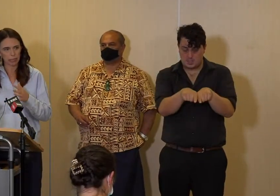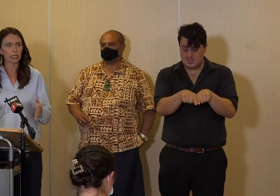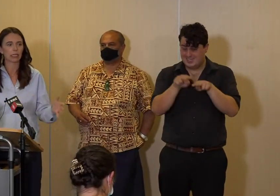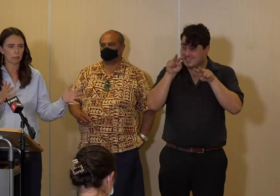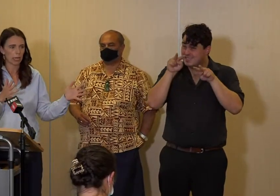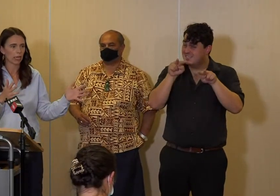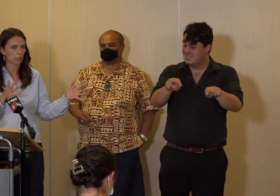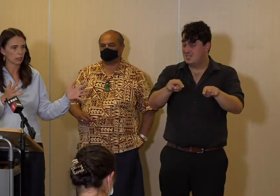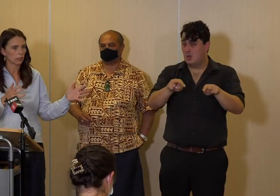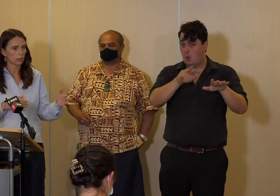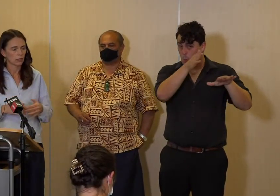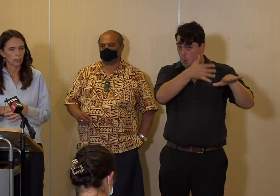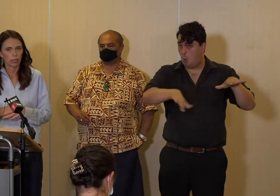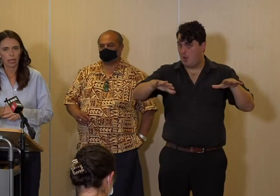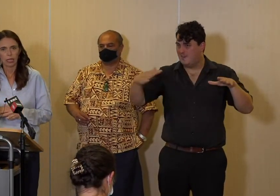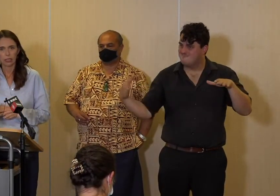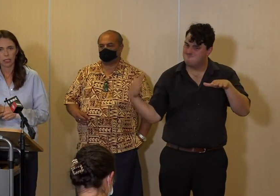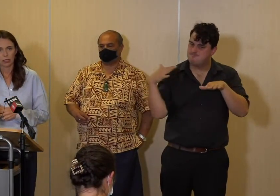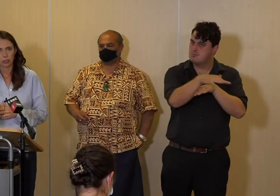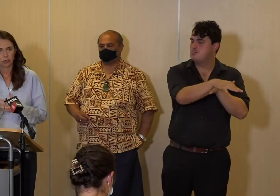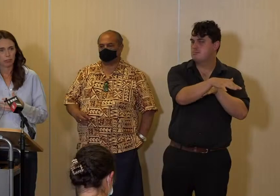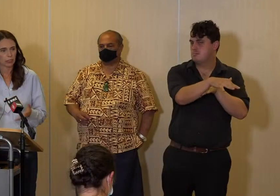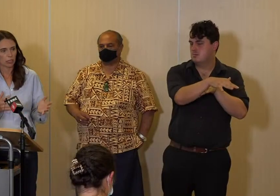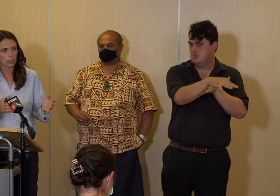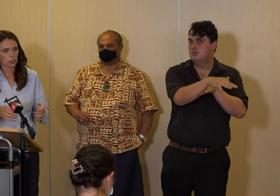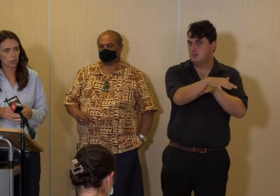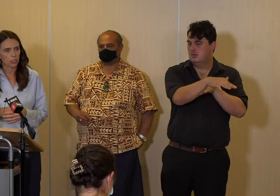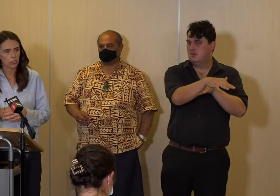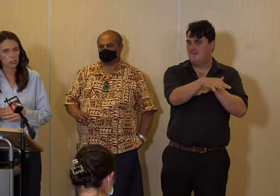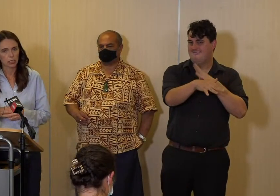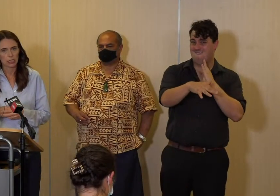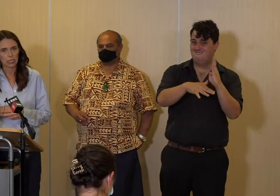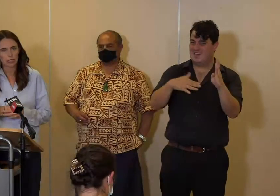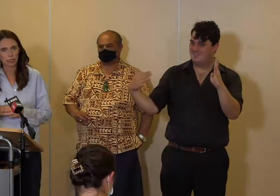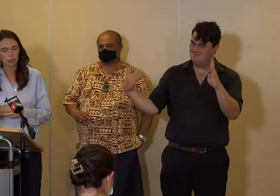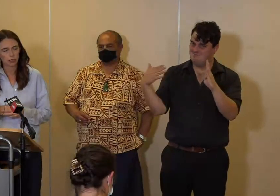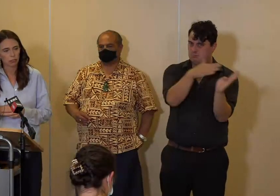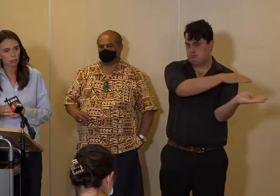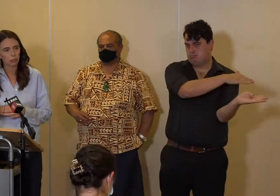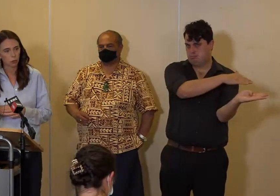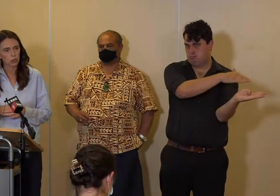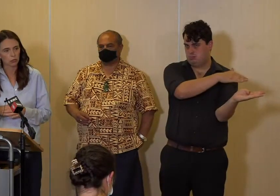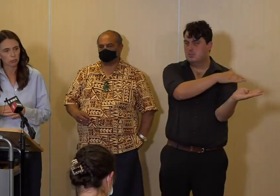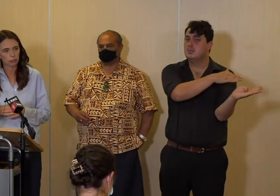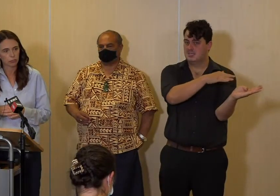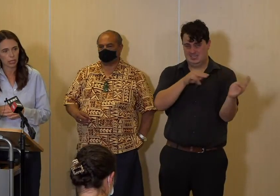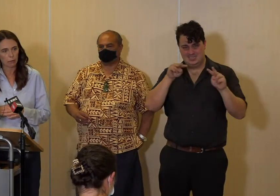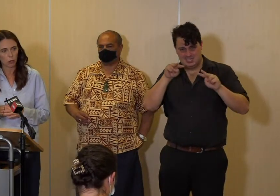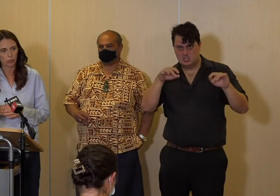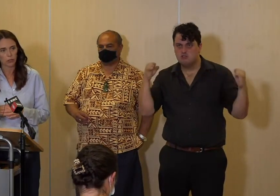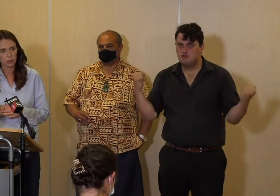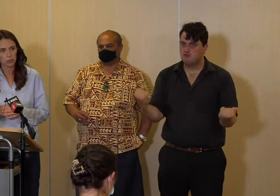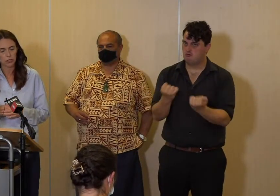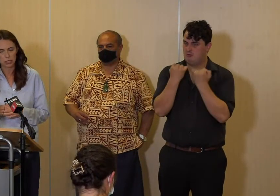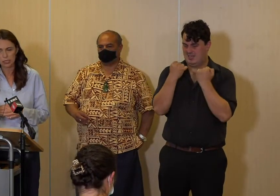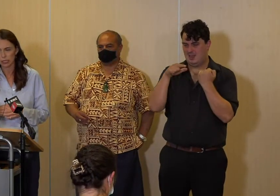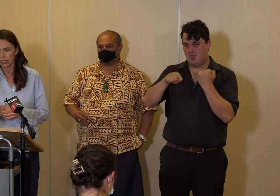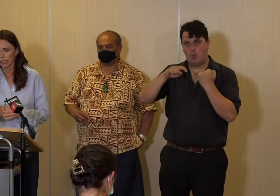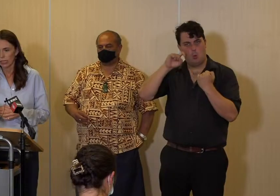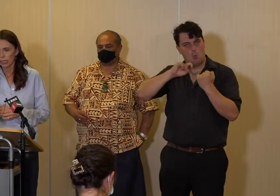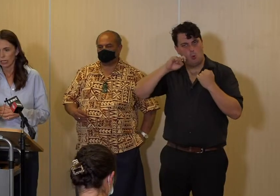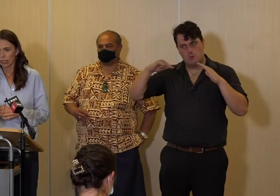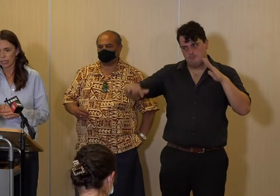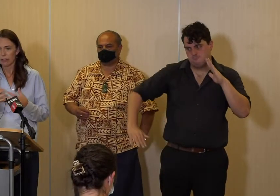come in and peeling back fence lines and structures, you can see the force of those